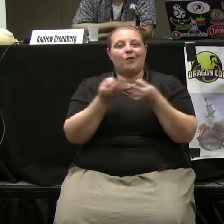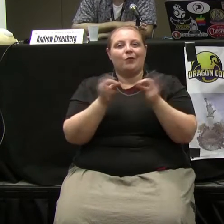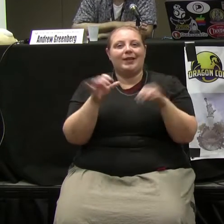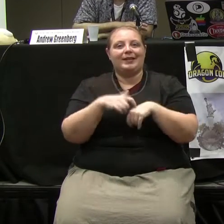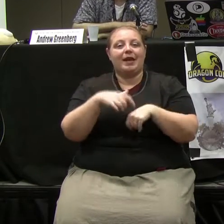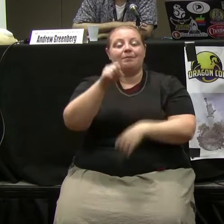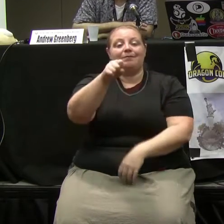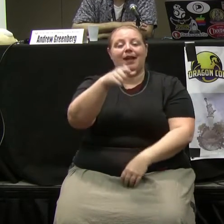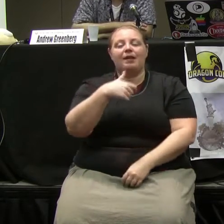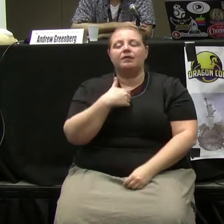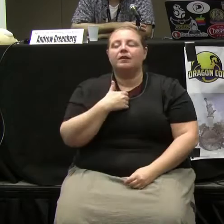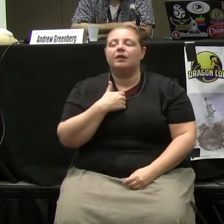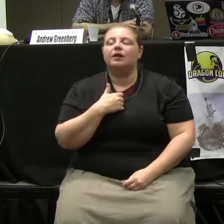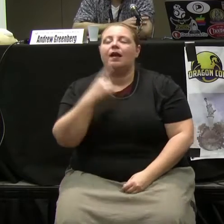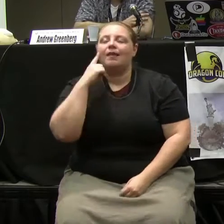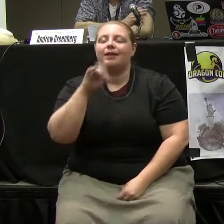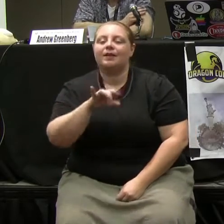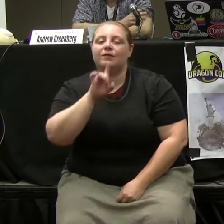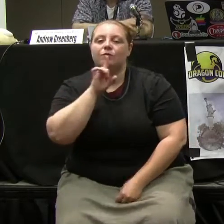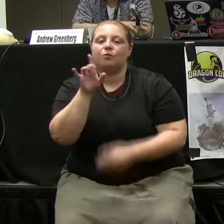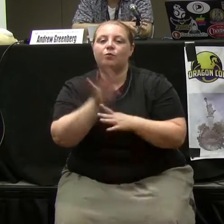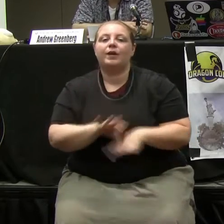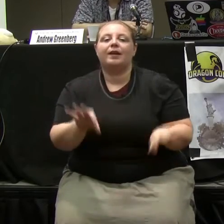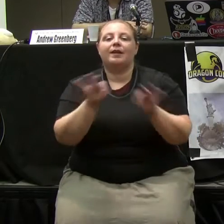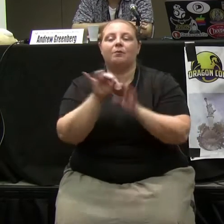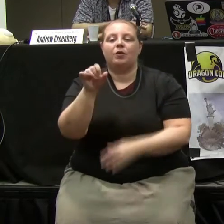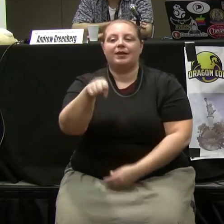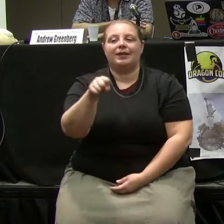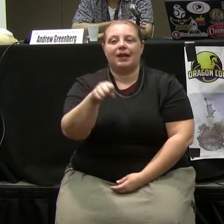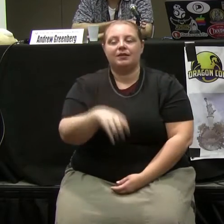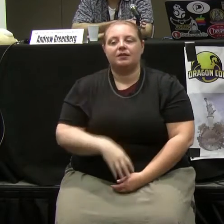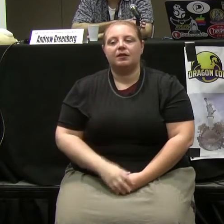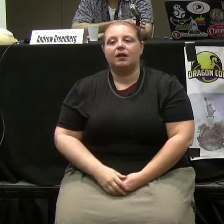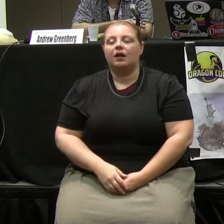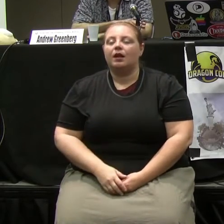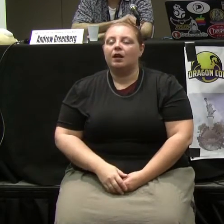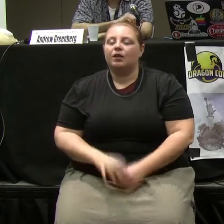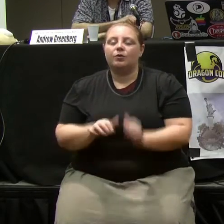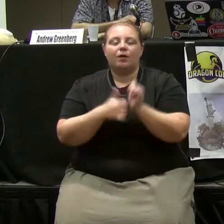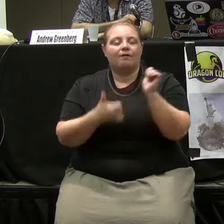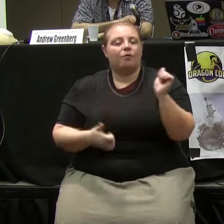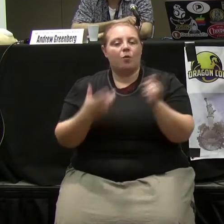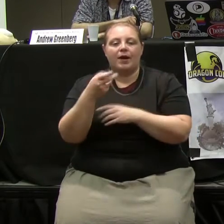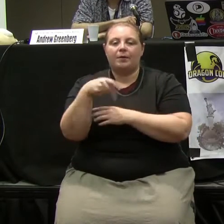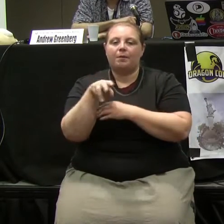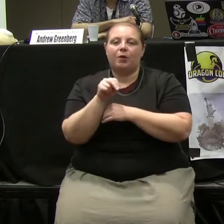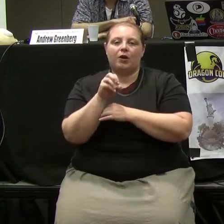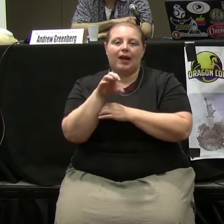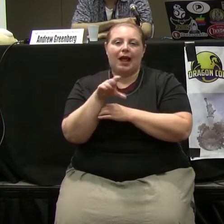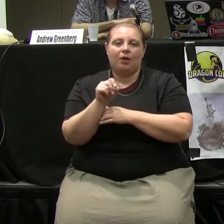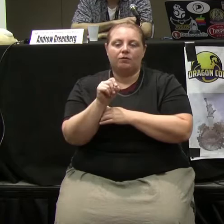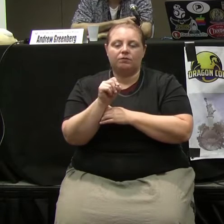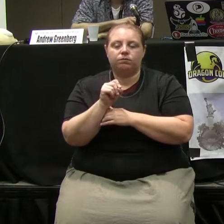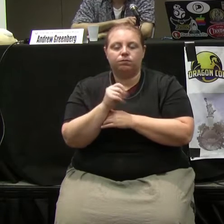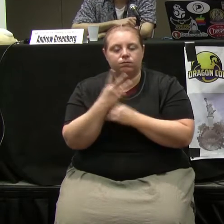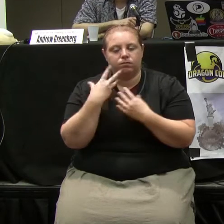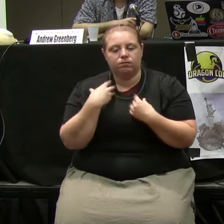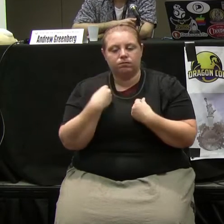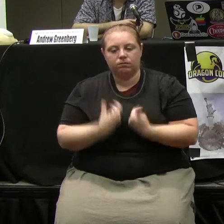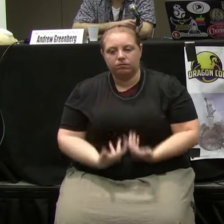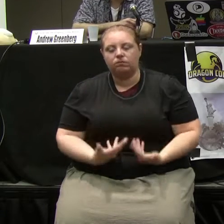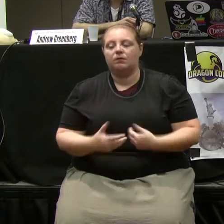Sure, I'll jump on that one. I think that one is absolutely critical. It's so hard to avoid burnout. I've seen so many people come and go from these, people who are really